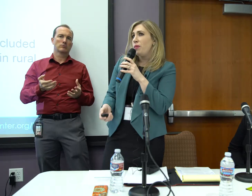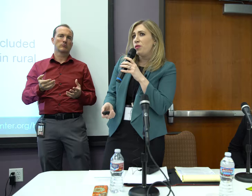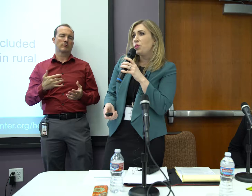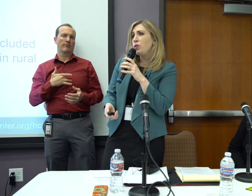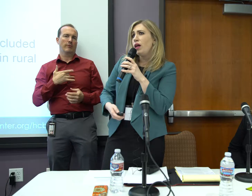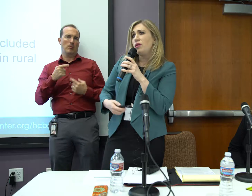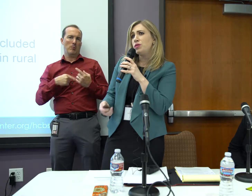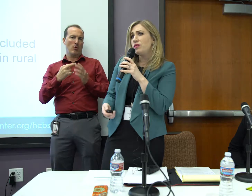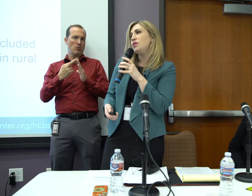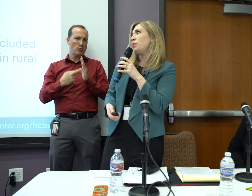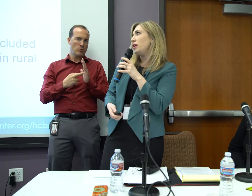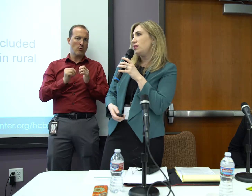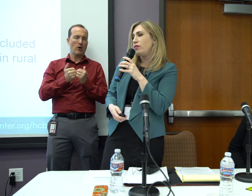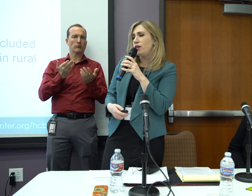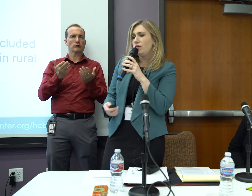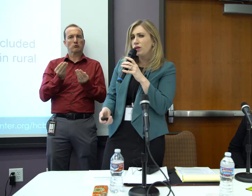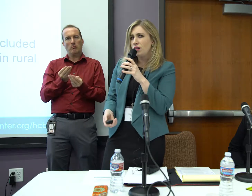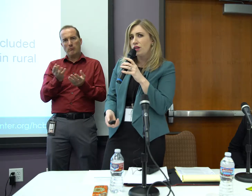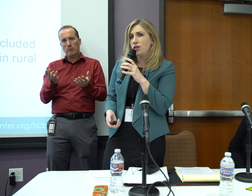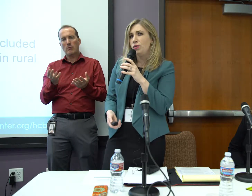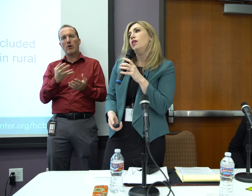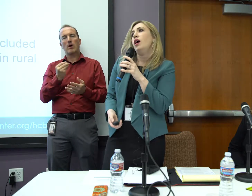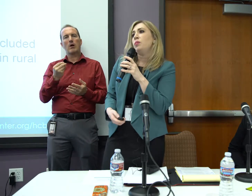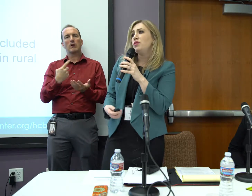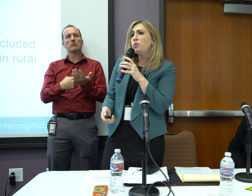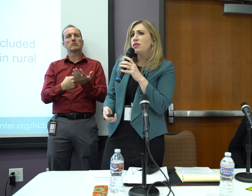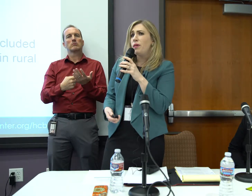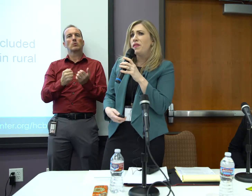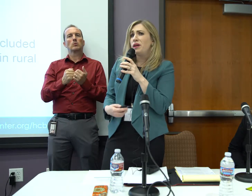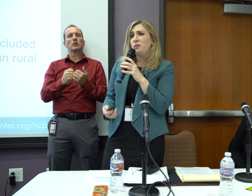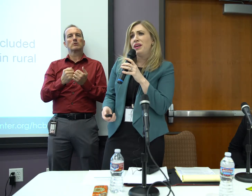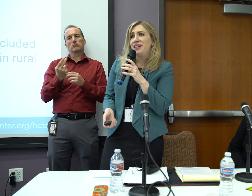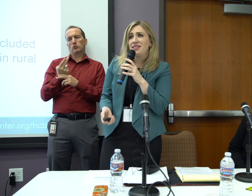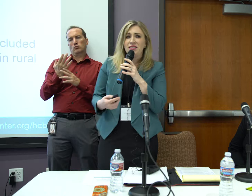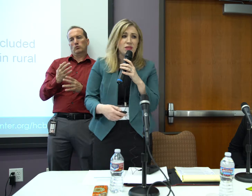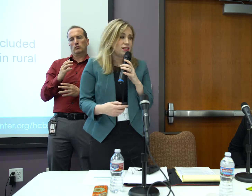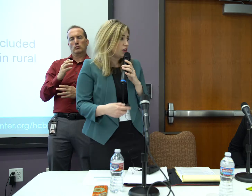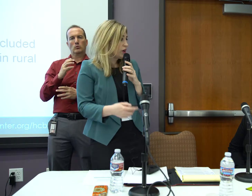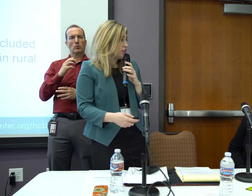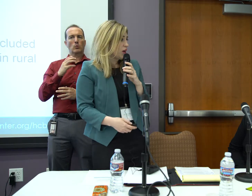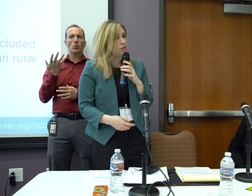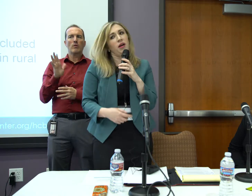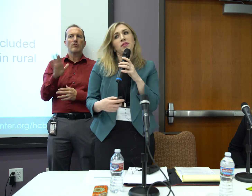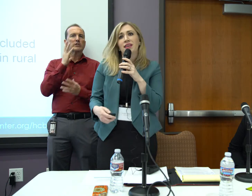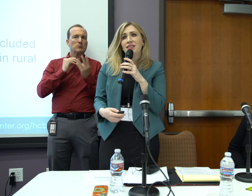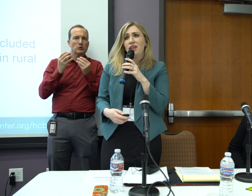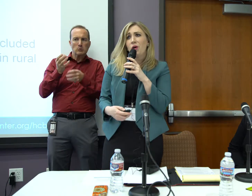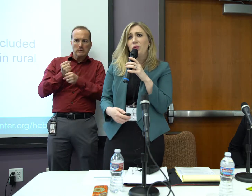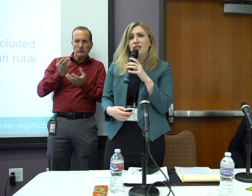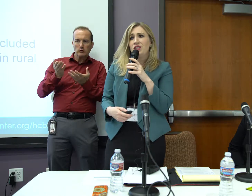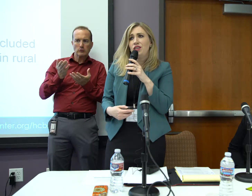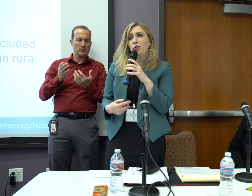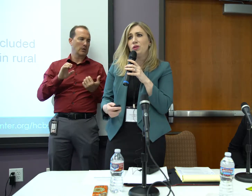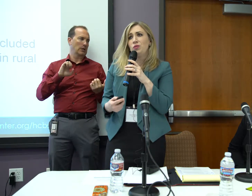felt about the rule, how services were being delivered, and of course talk to consumers about their experience. As Elizabeth did a great job discussing in